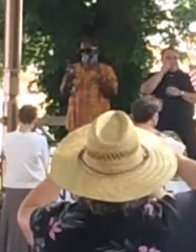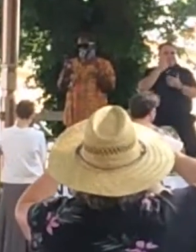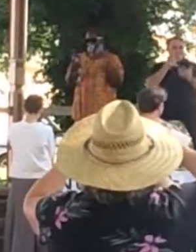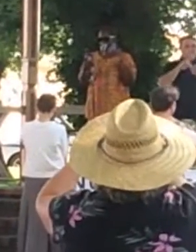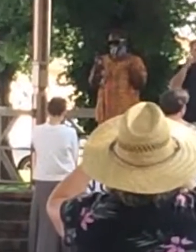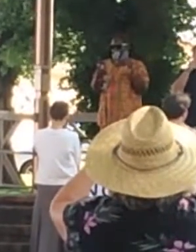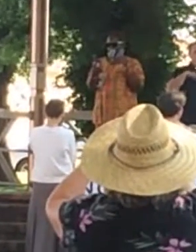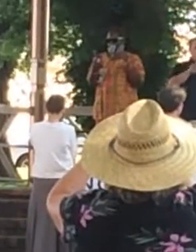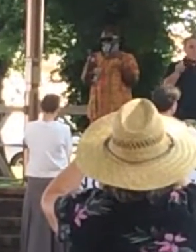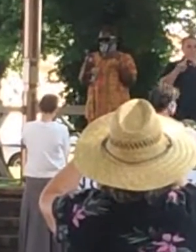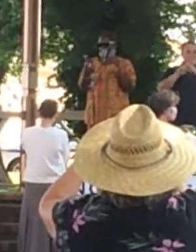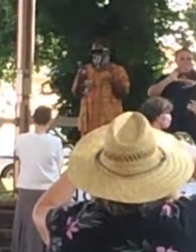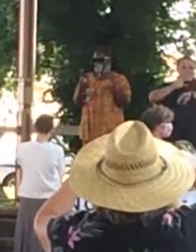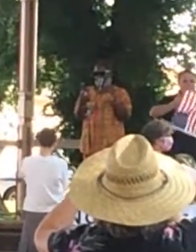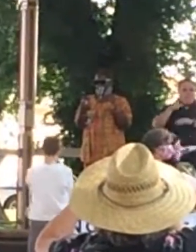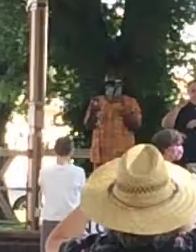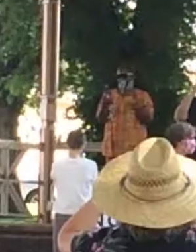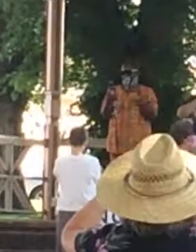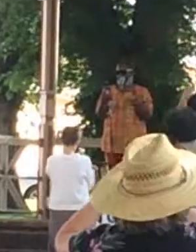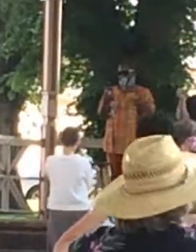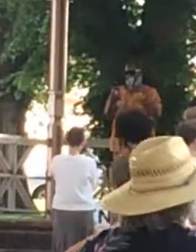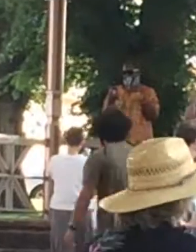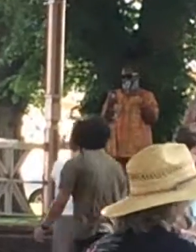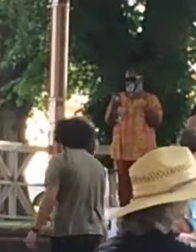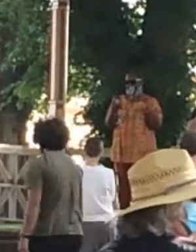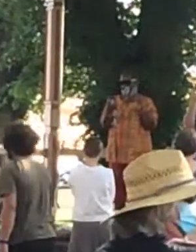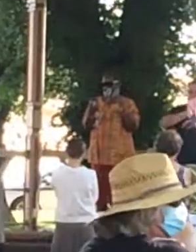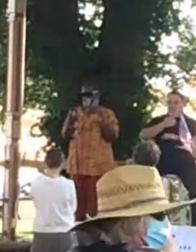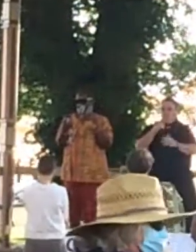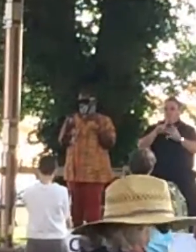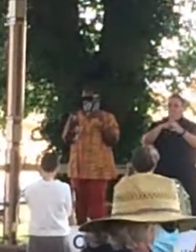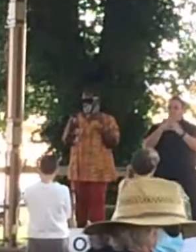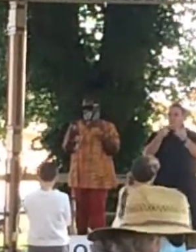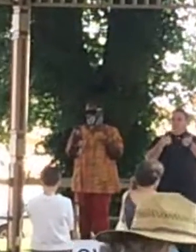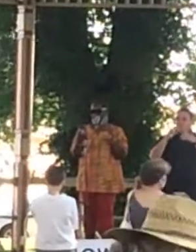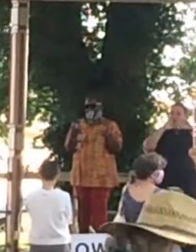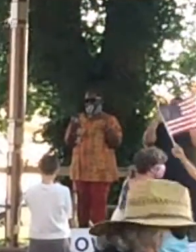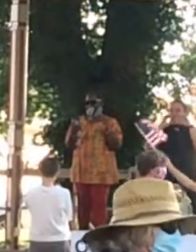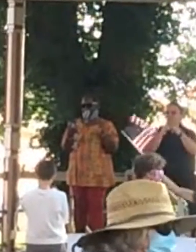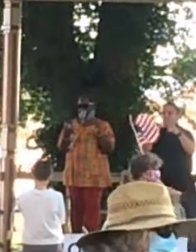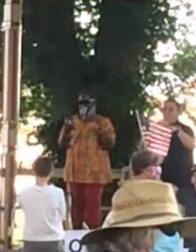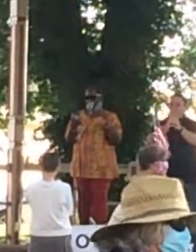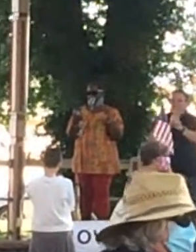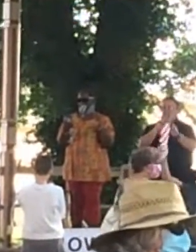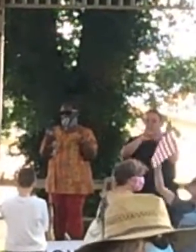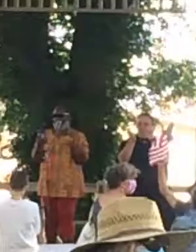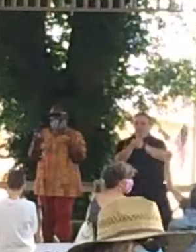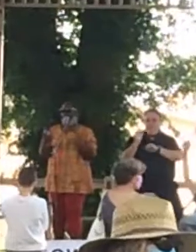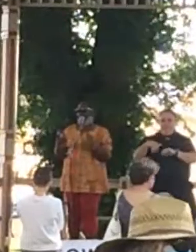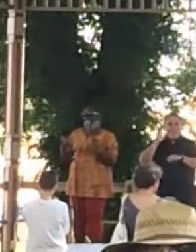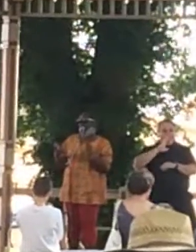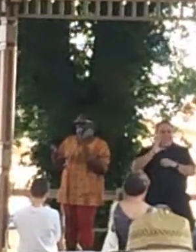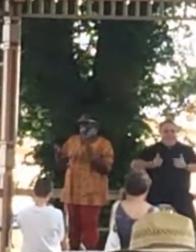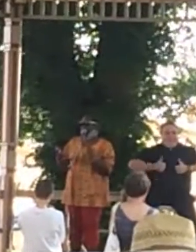in. So that is why we have come together today to begin to have the conversations to make change that will